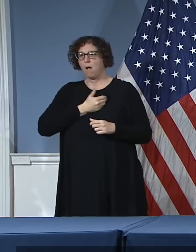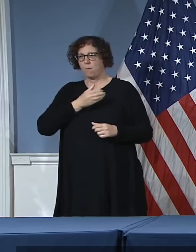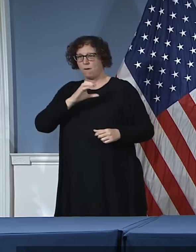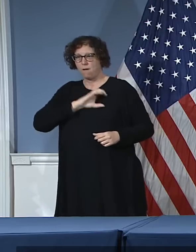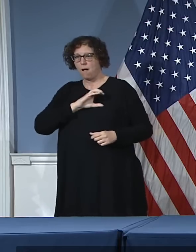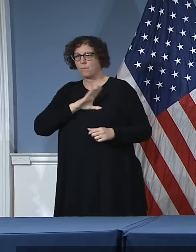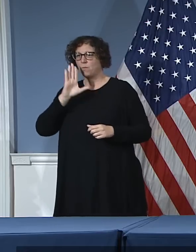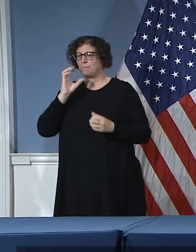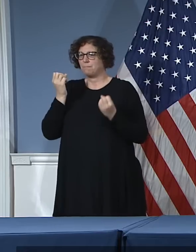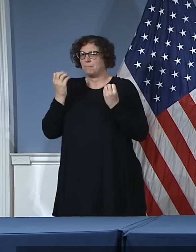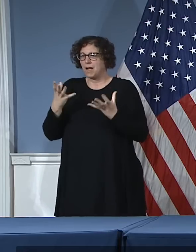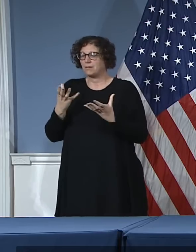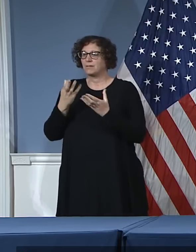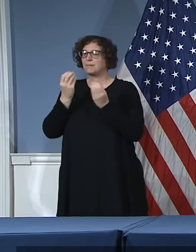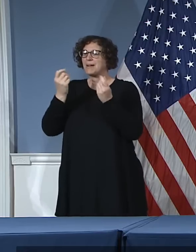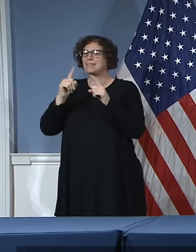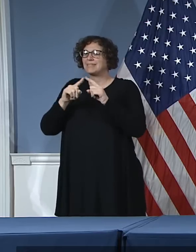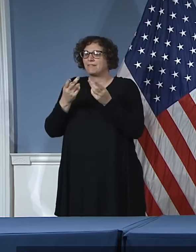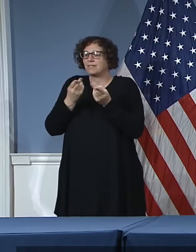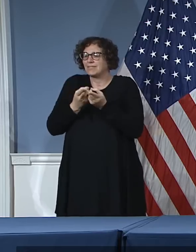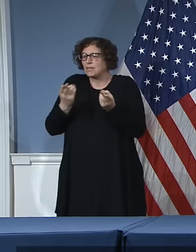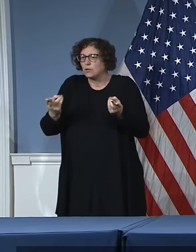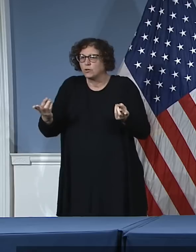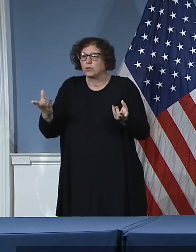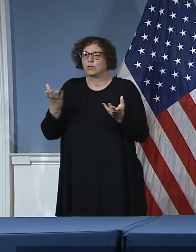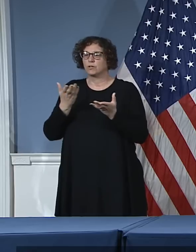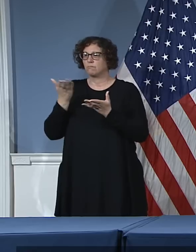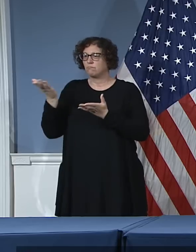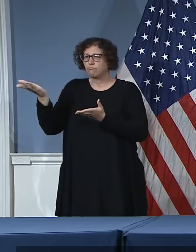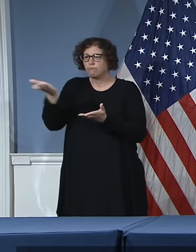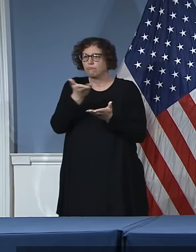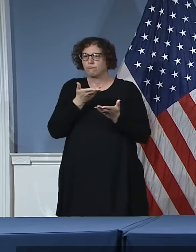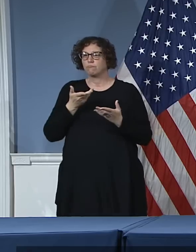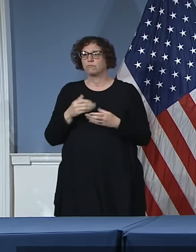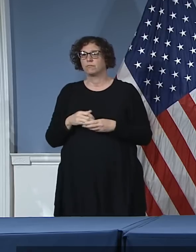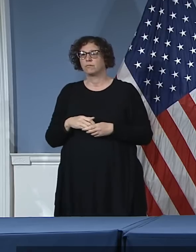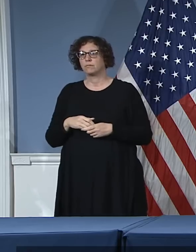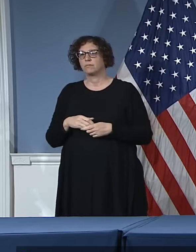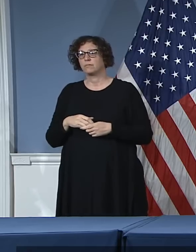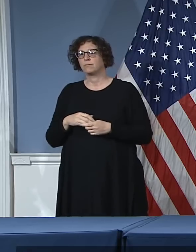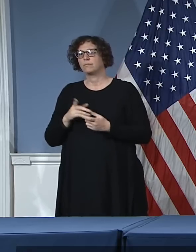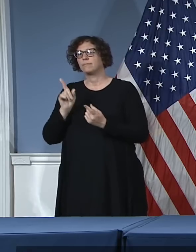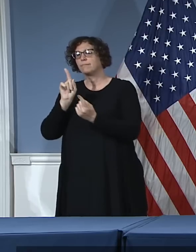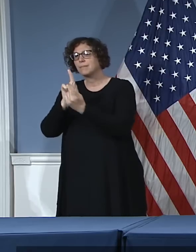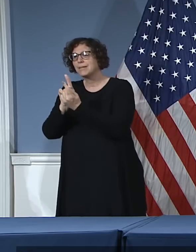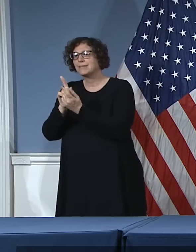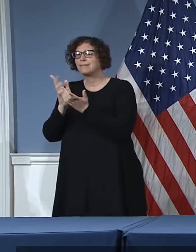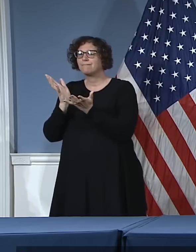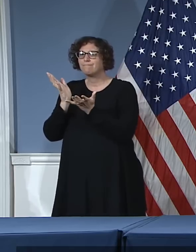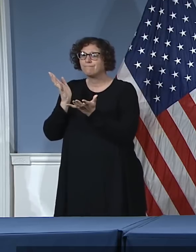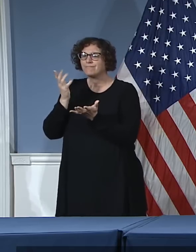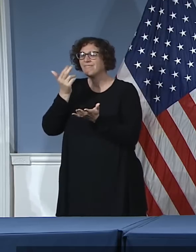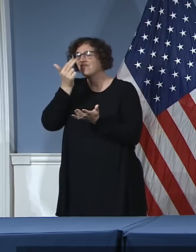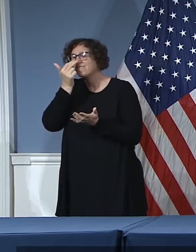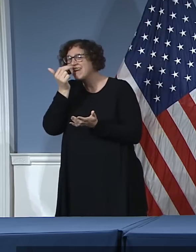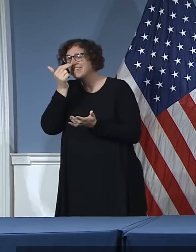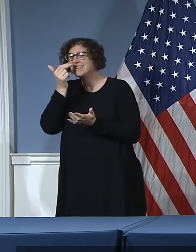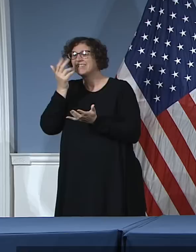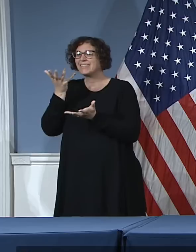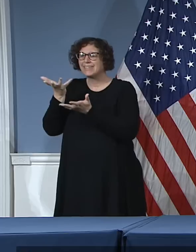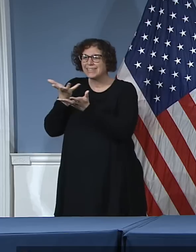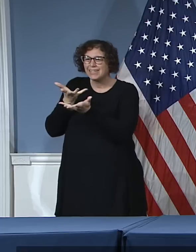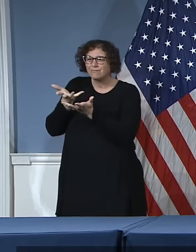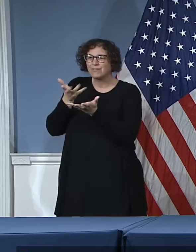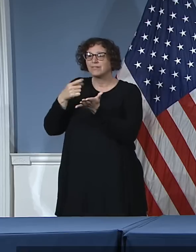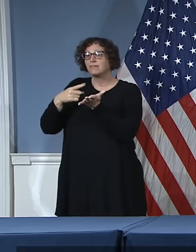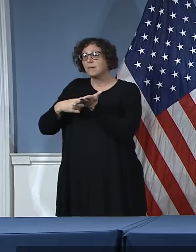sometimes they use humor, sometimes they use firmness, sometimes they illustrate their point. Whatever it is, I've